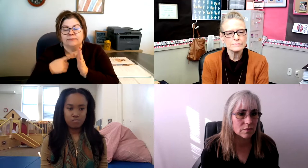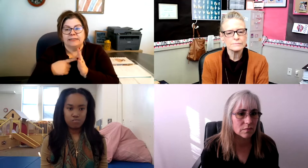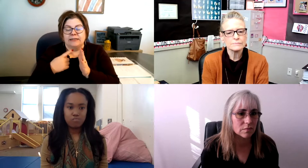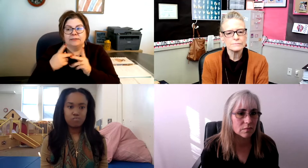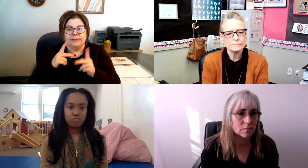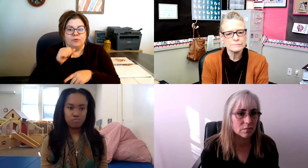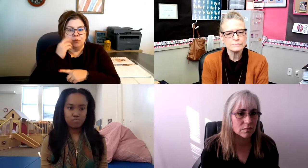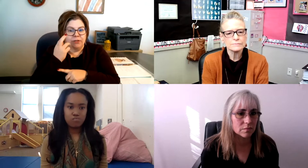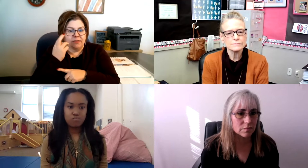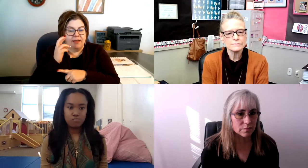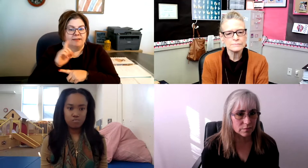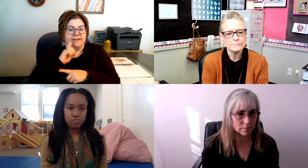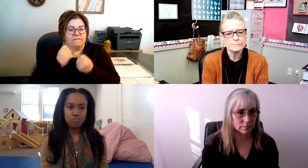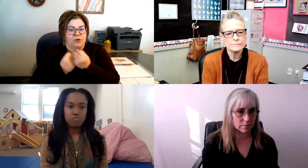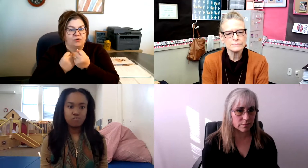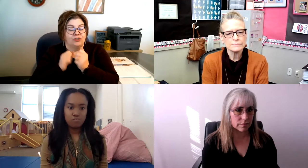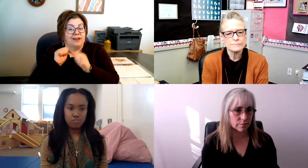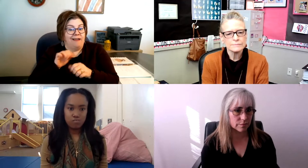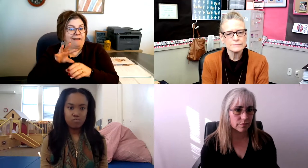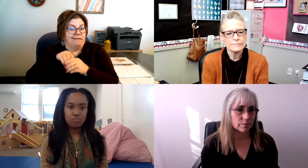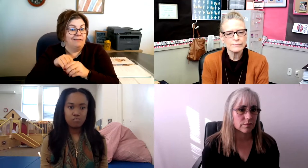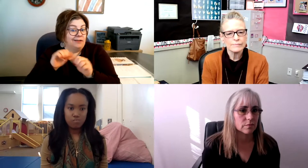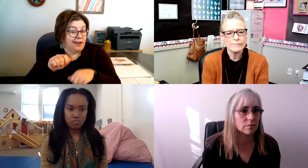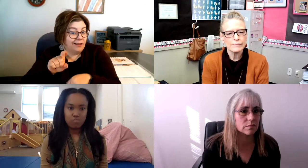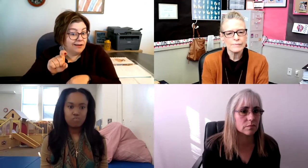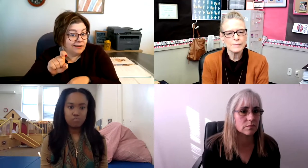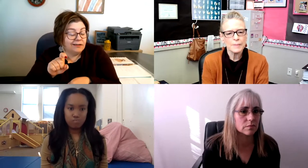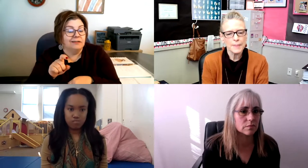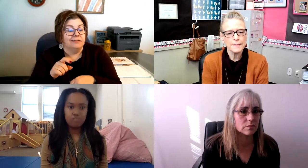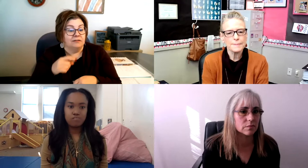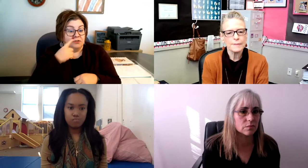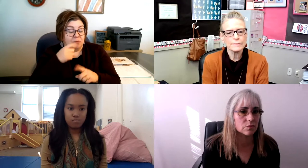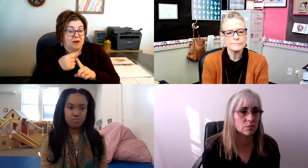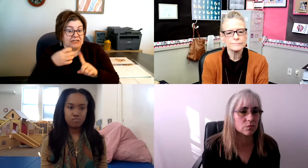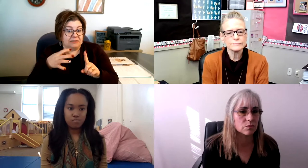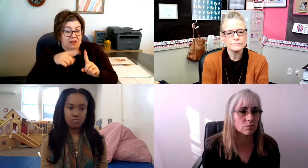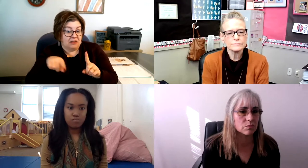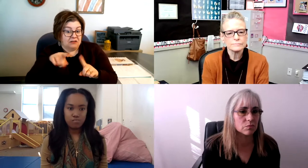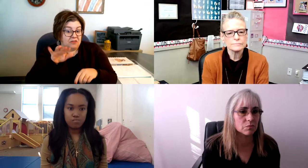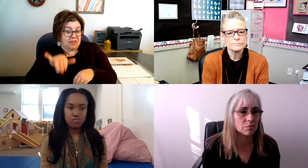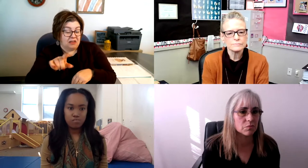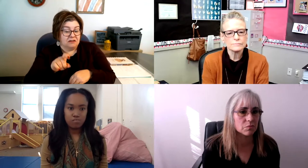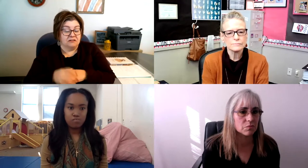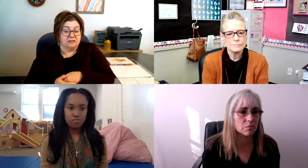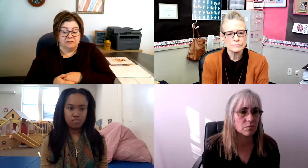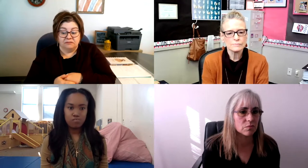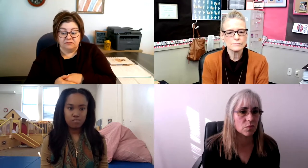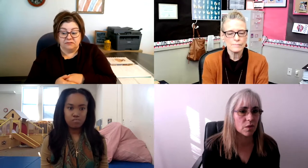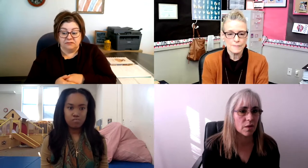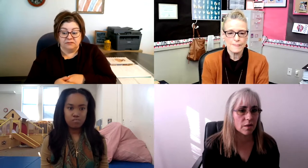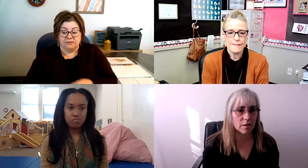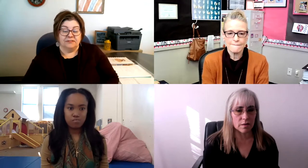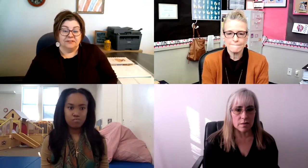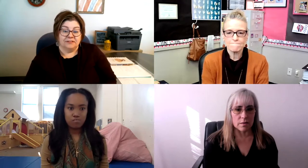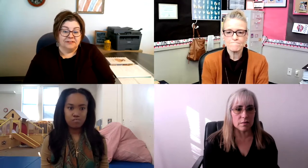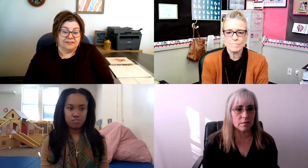the ISP team, sometimes people don't realize that Deaf coach can be involved in those meetings.